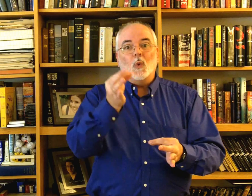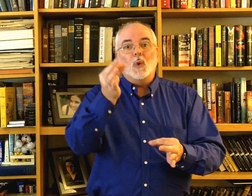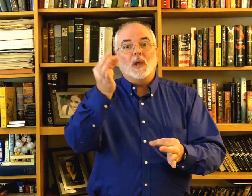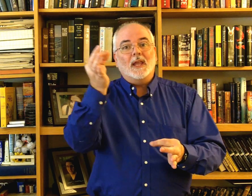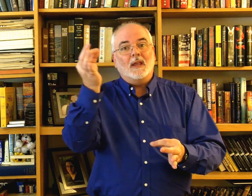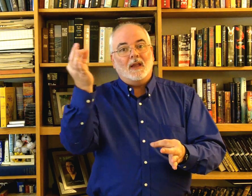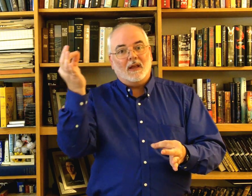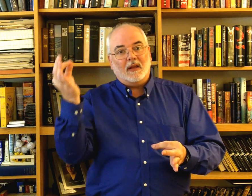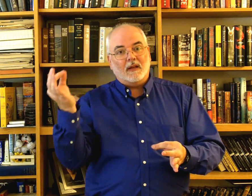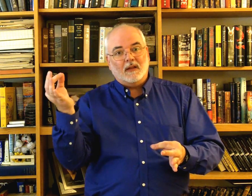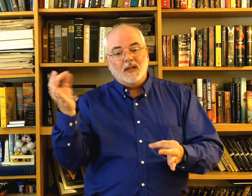so-ing,